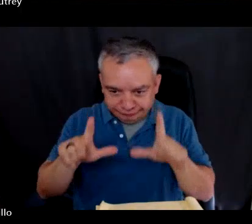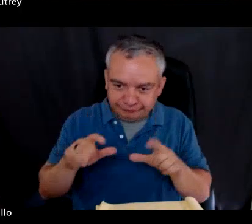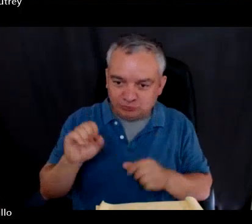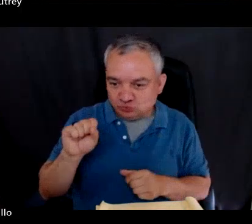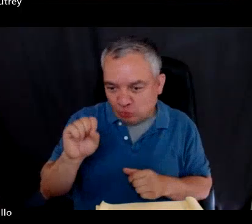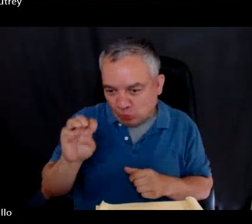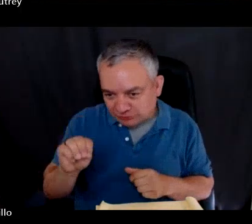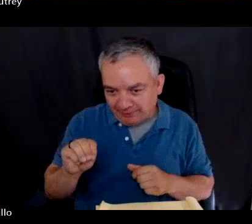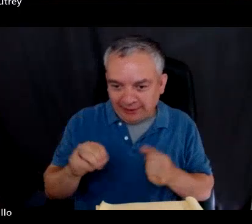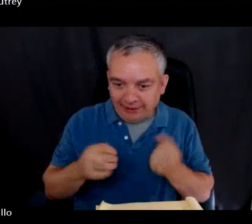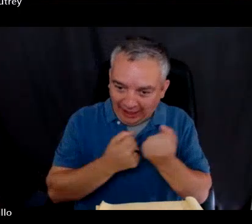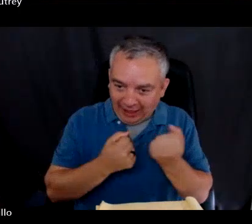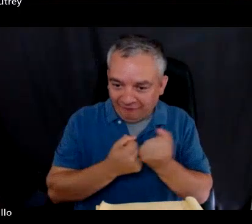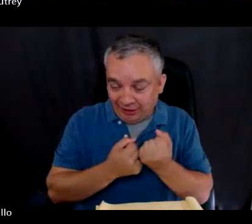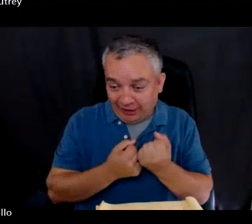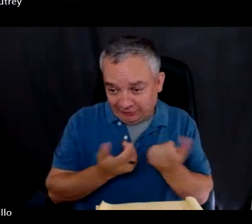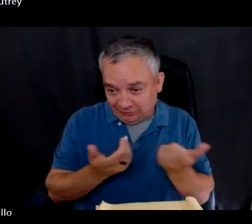854.